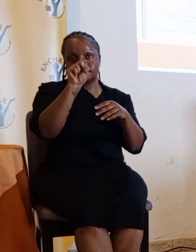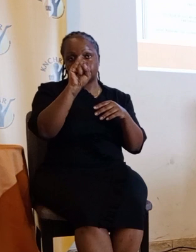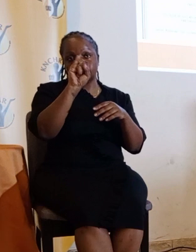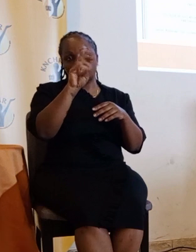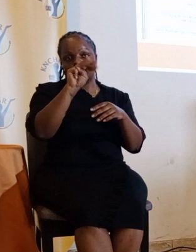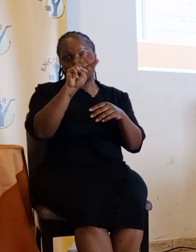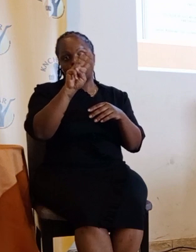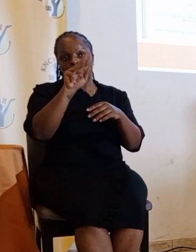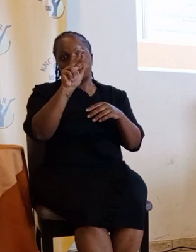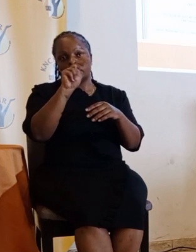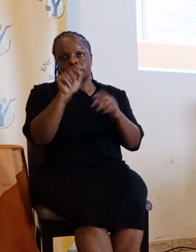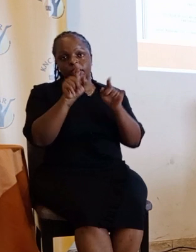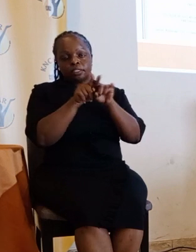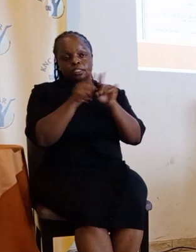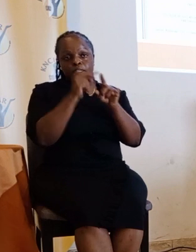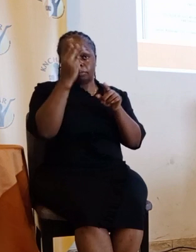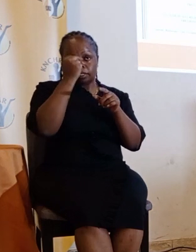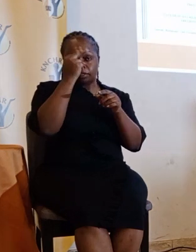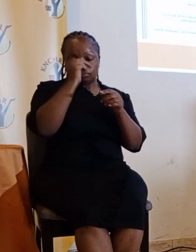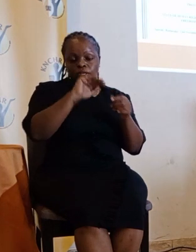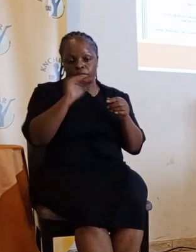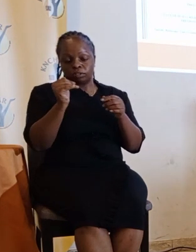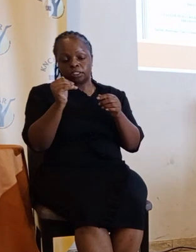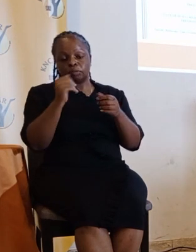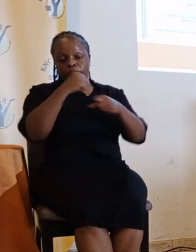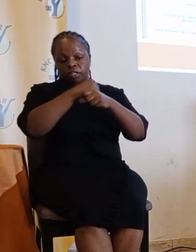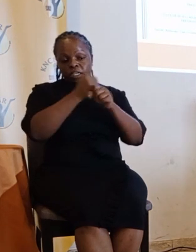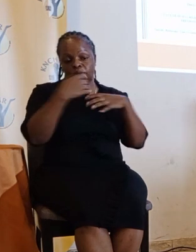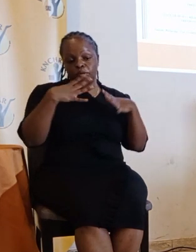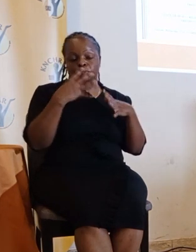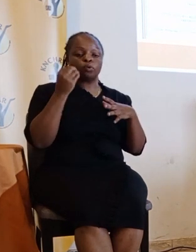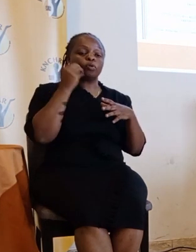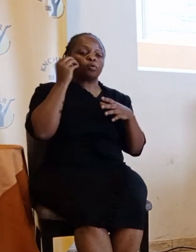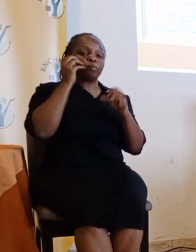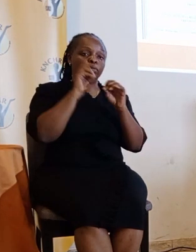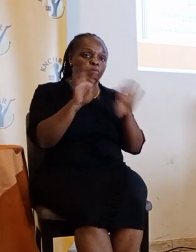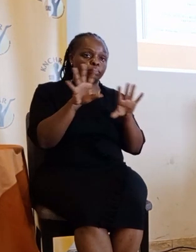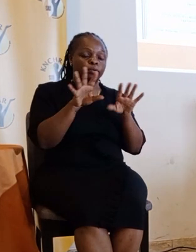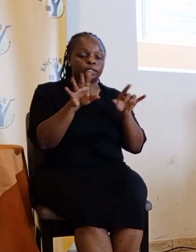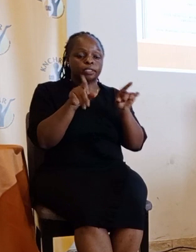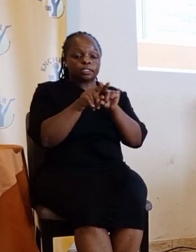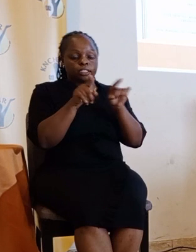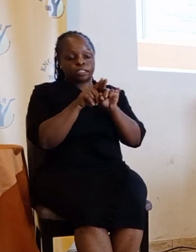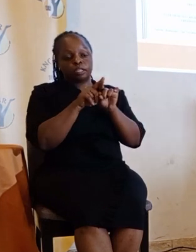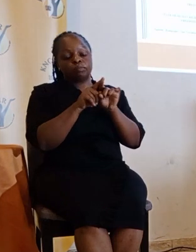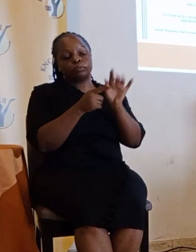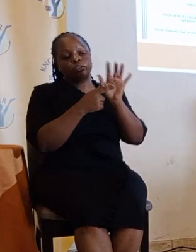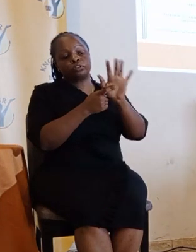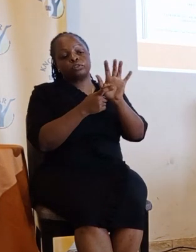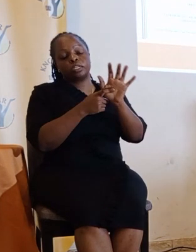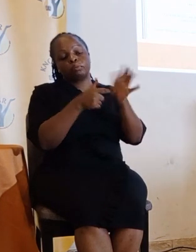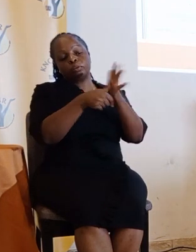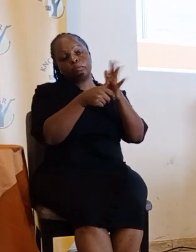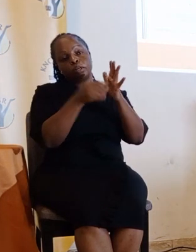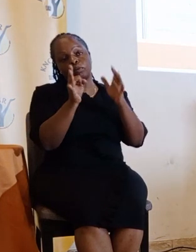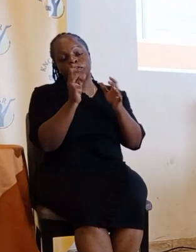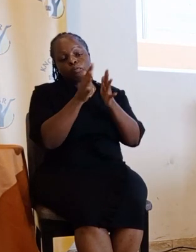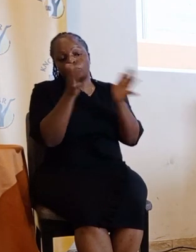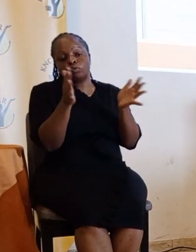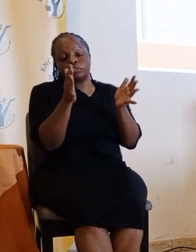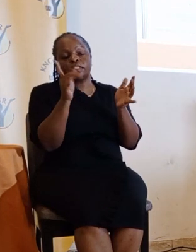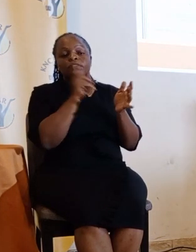Narok County, causing homelessness and further aggravating the plight of the most vulnerable, including